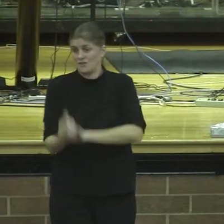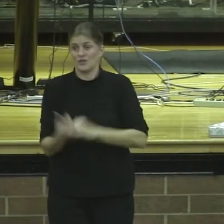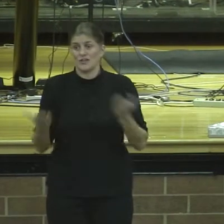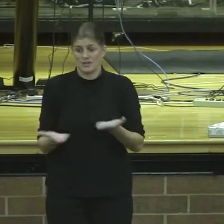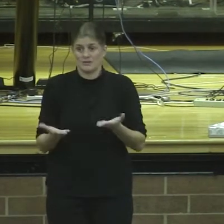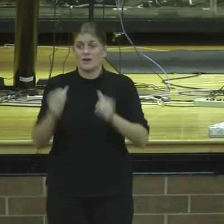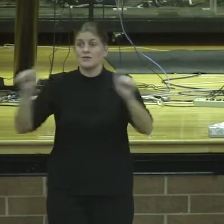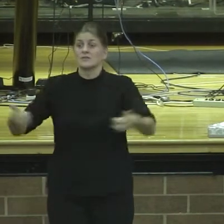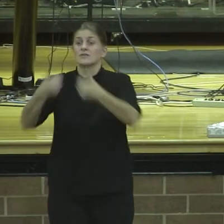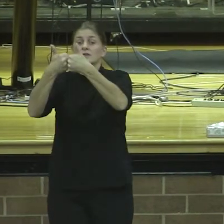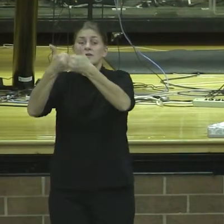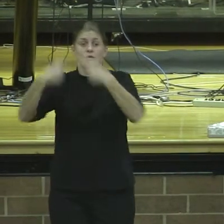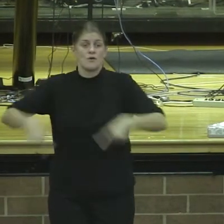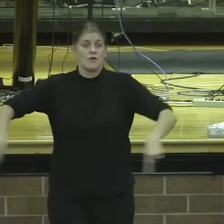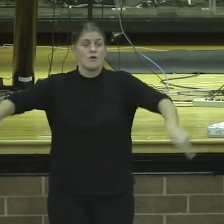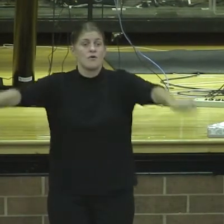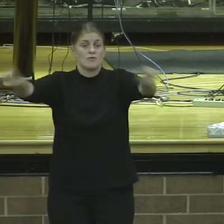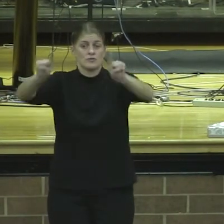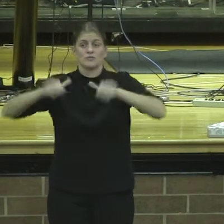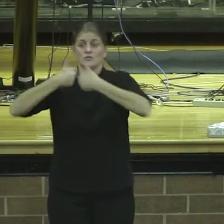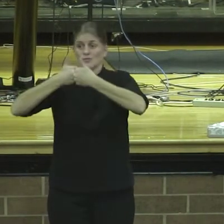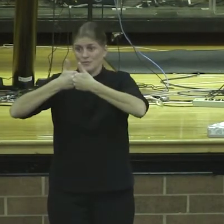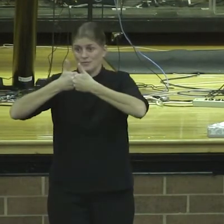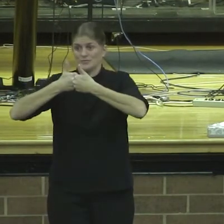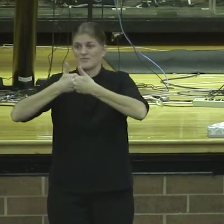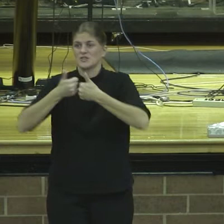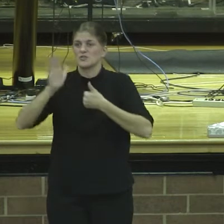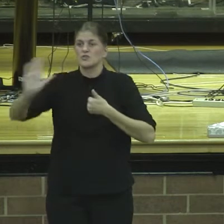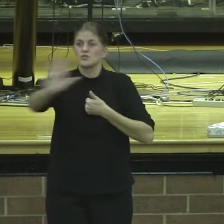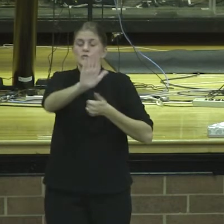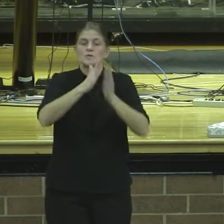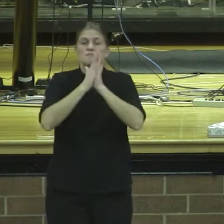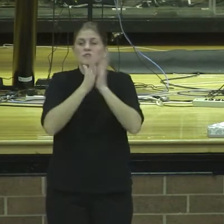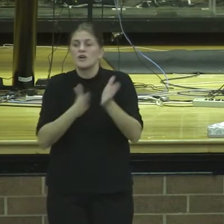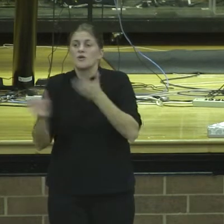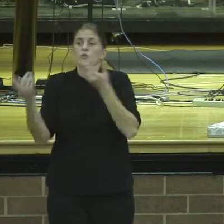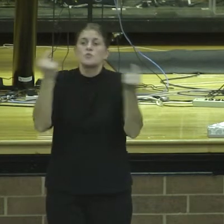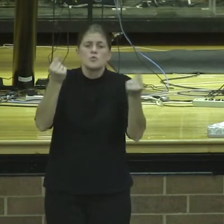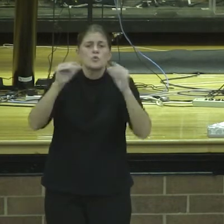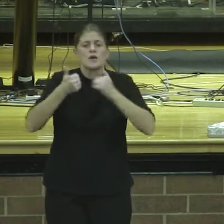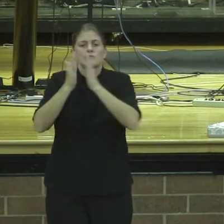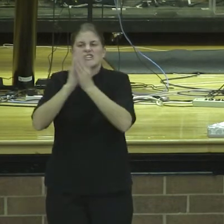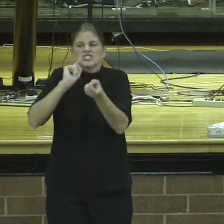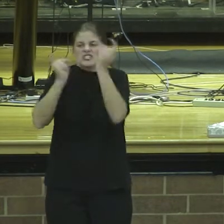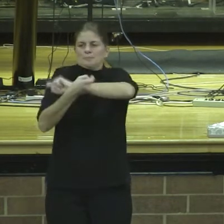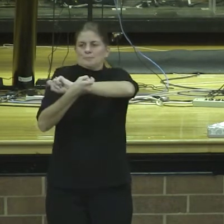And I want to challenge you guys to change your pattern of prayer in 2015.